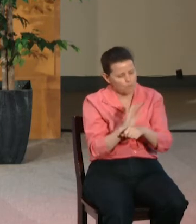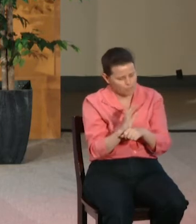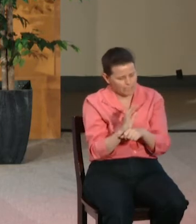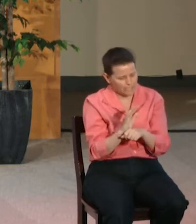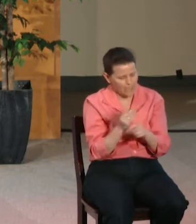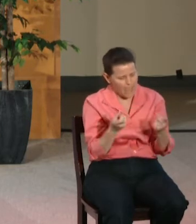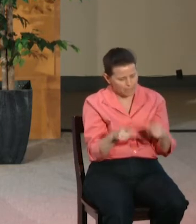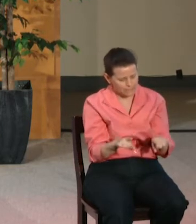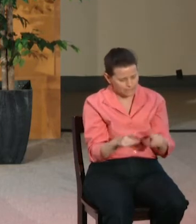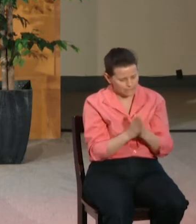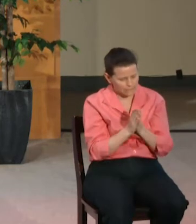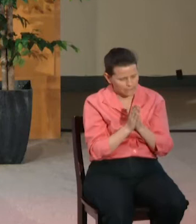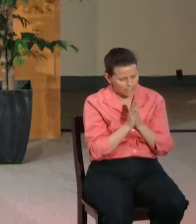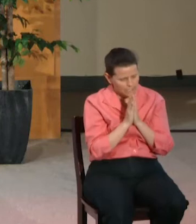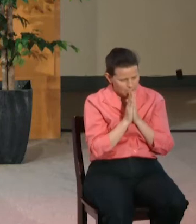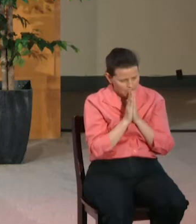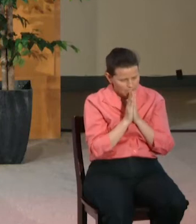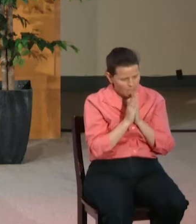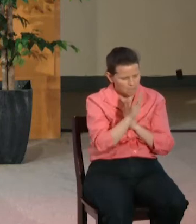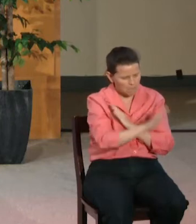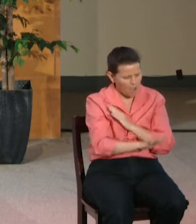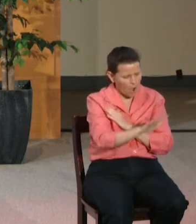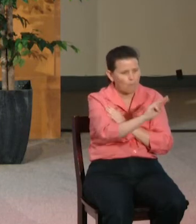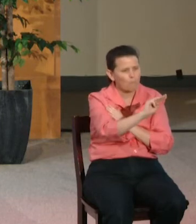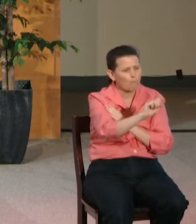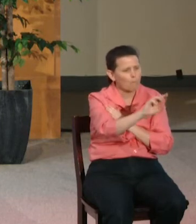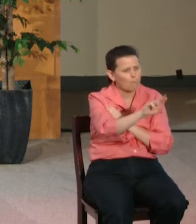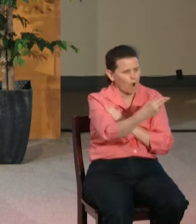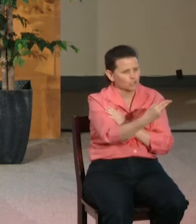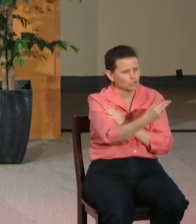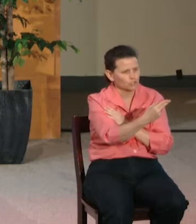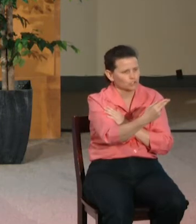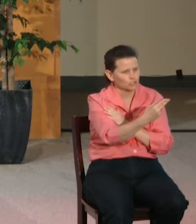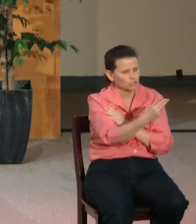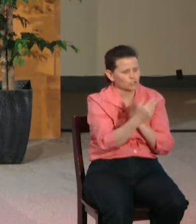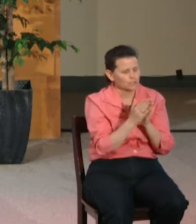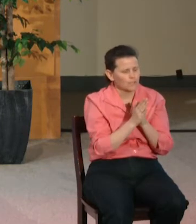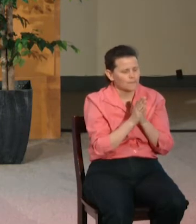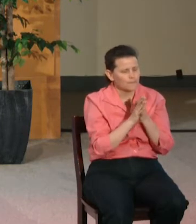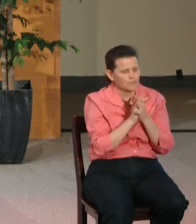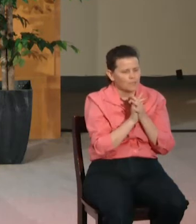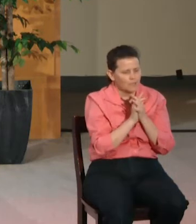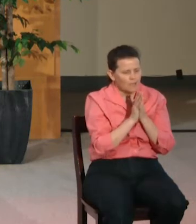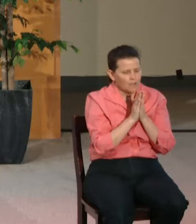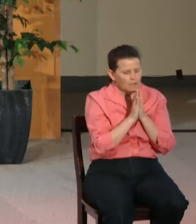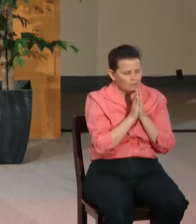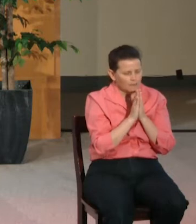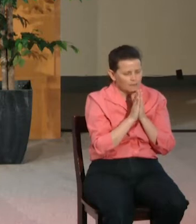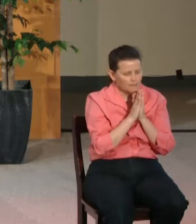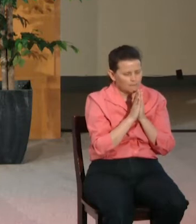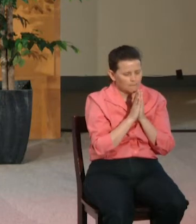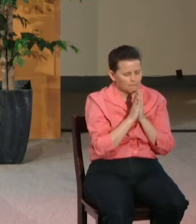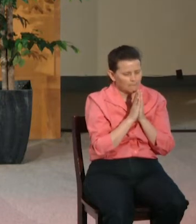place. It starts right around in the month of March, and in the month of March, it's basically the end of what would be